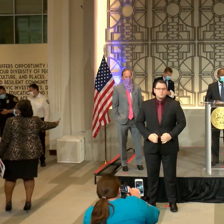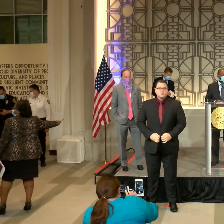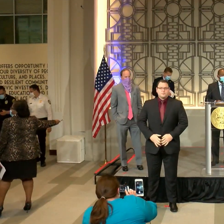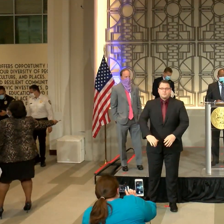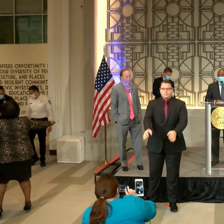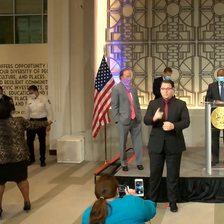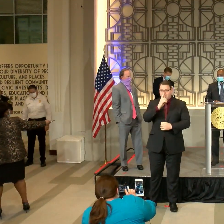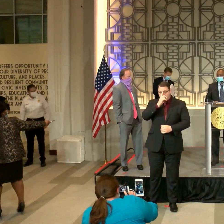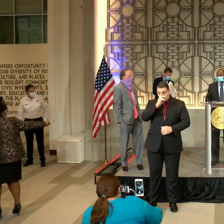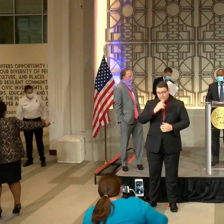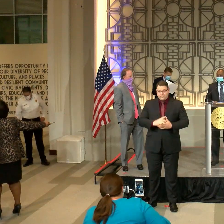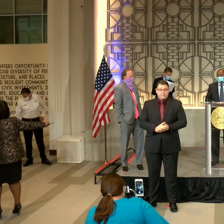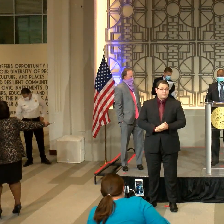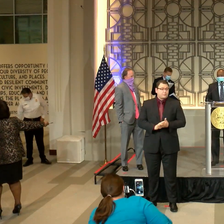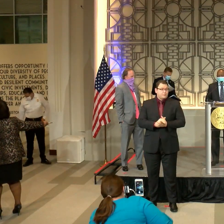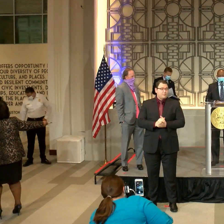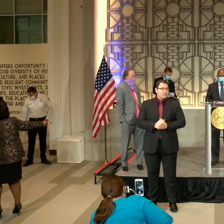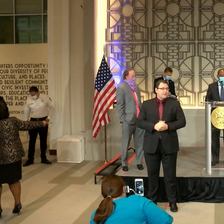Okay, I'm going to try to